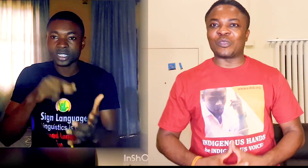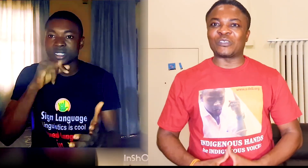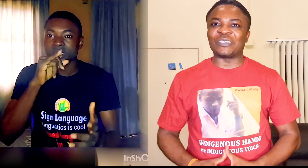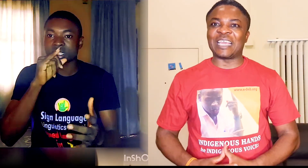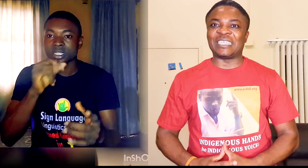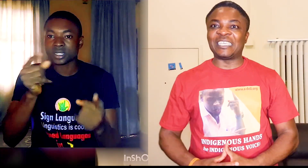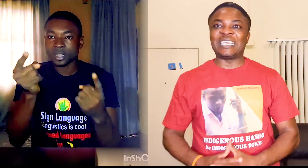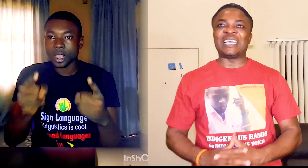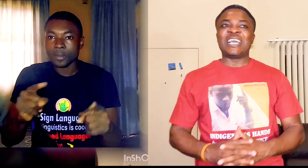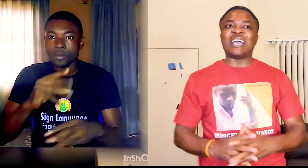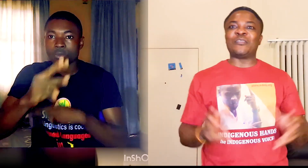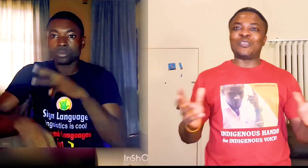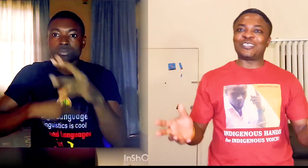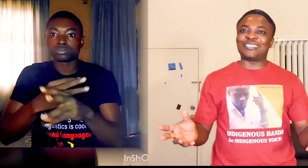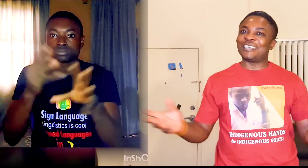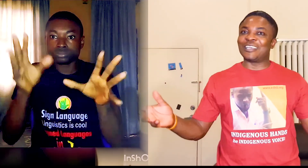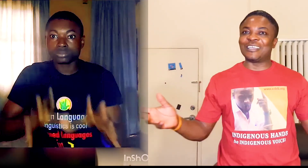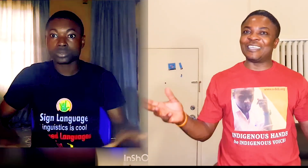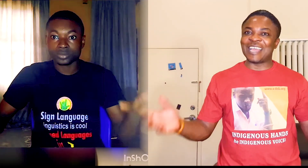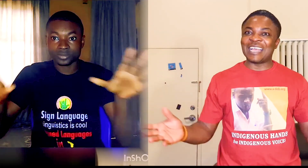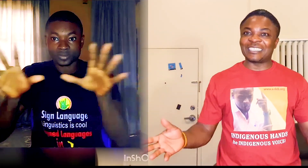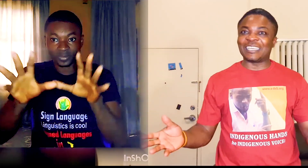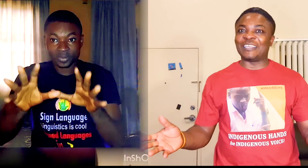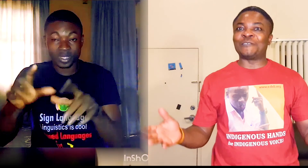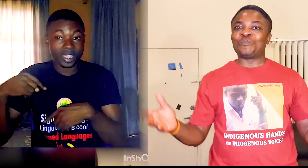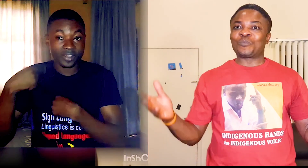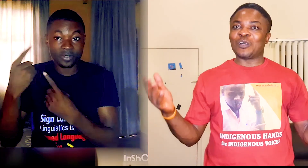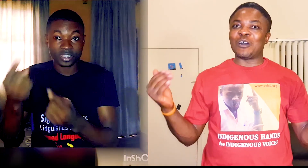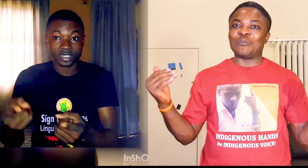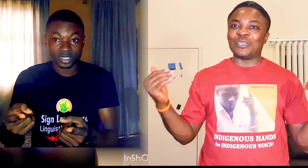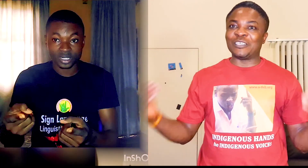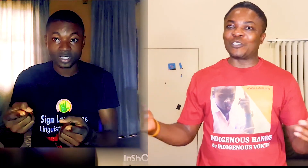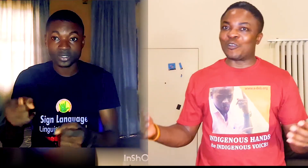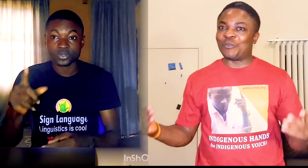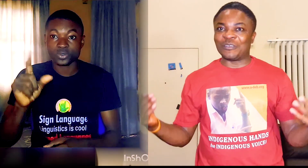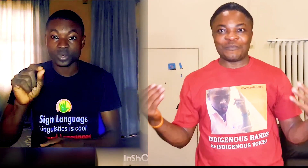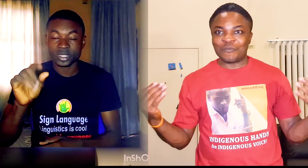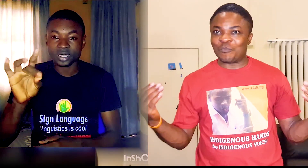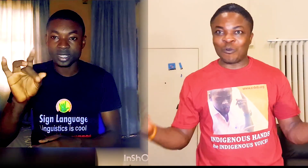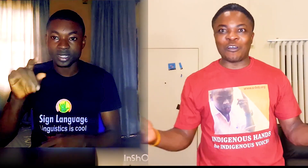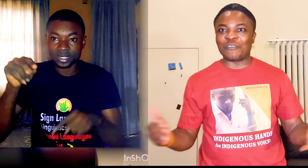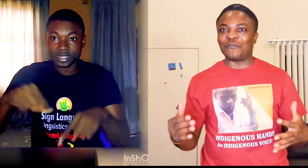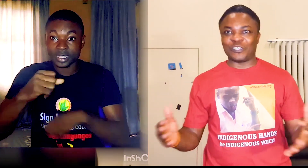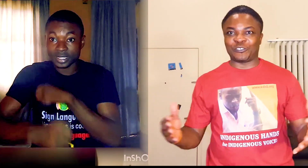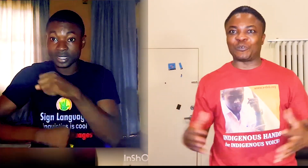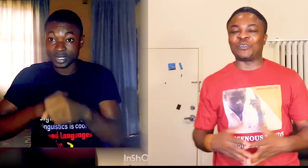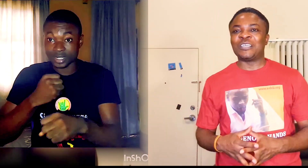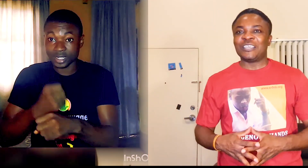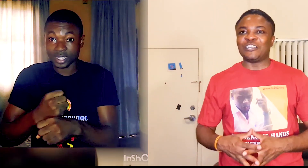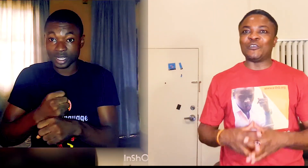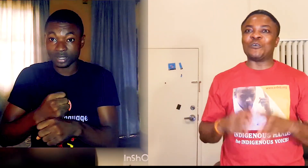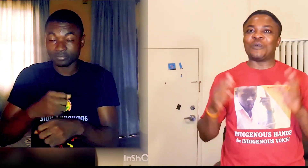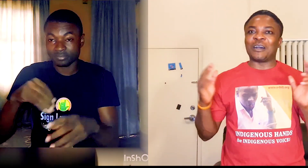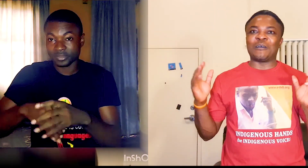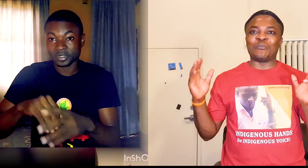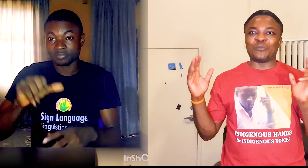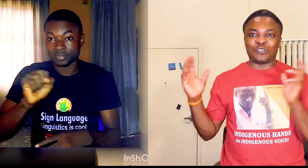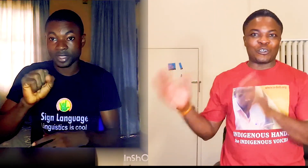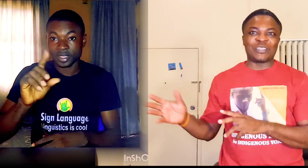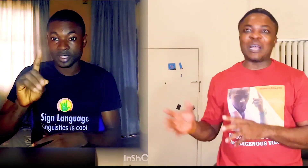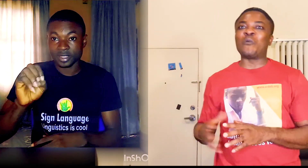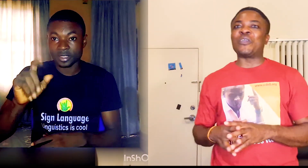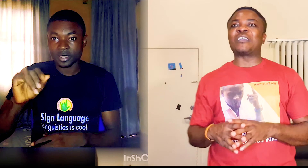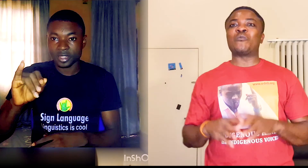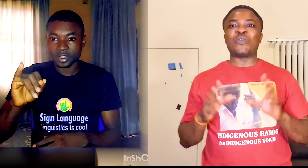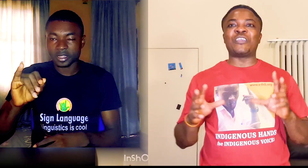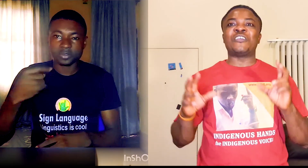since 2018. And this year in Esdale, it is going to be more of virtual.